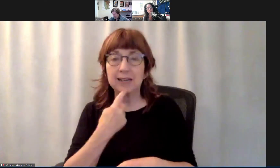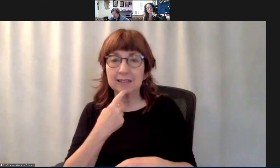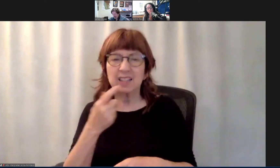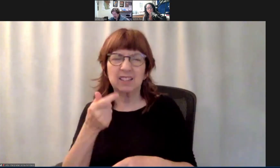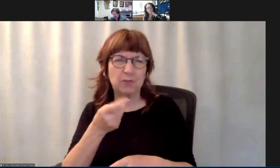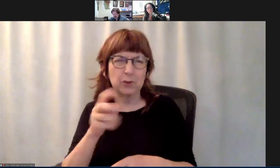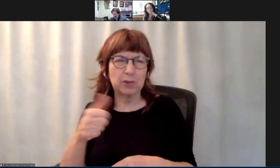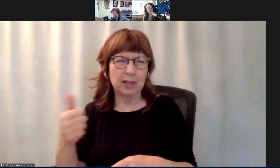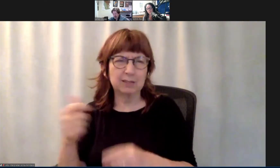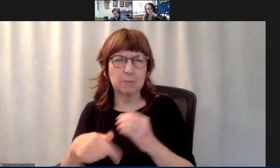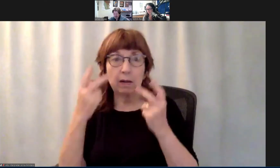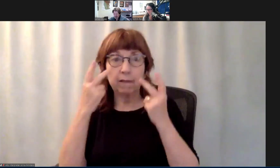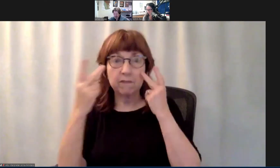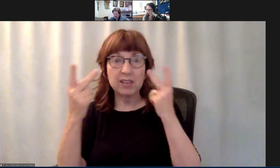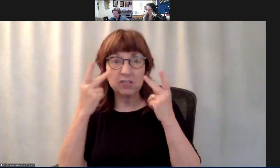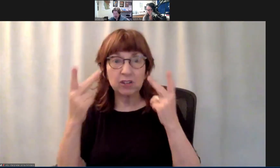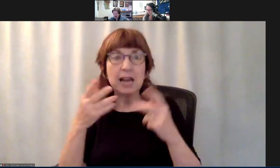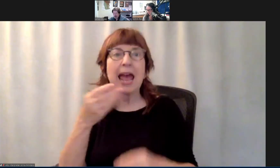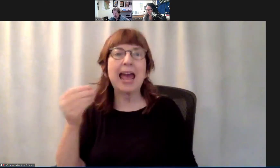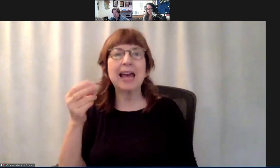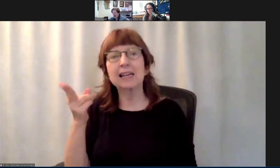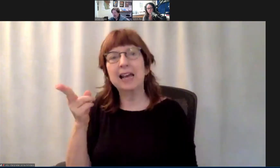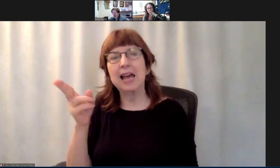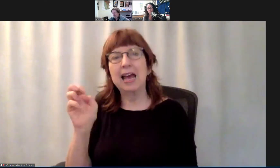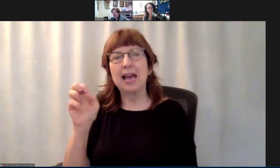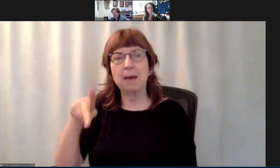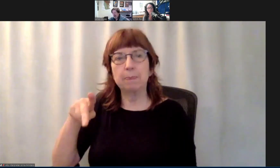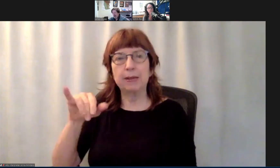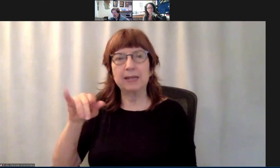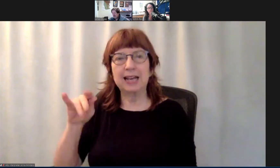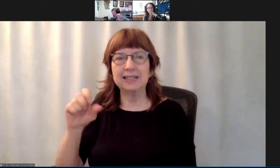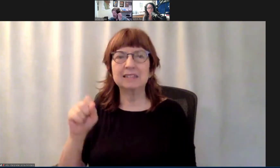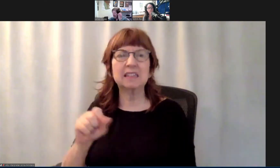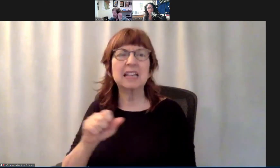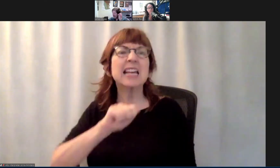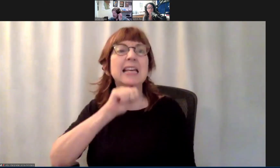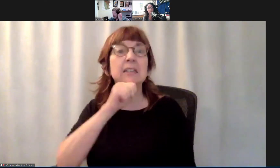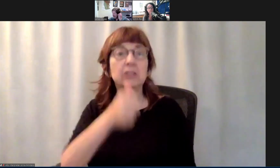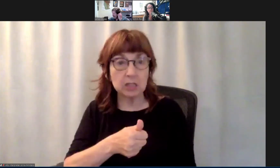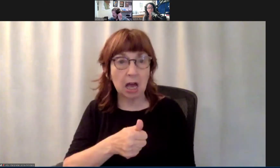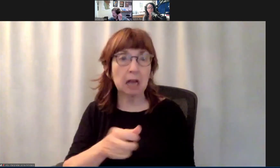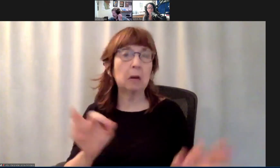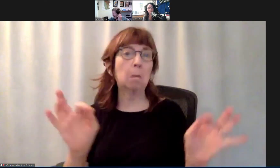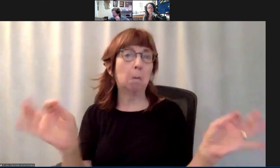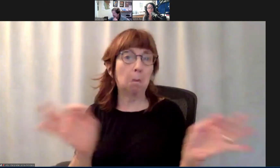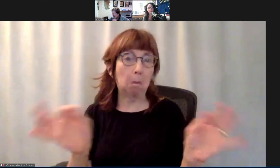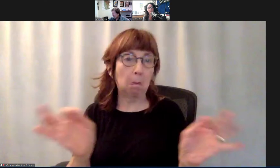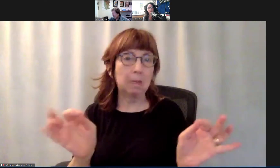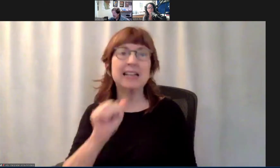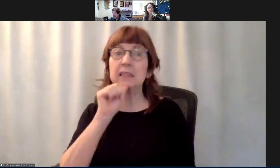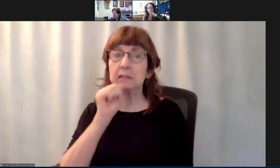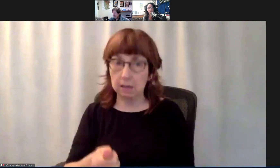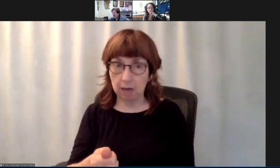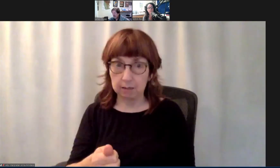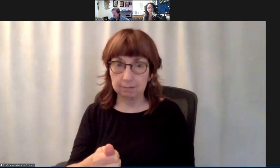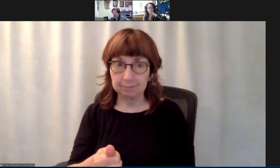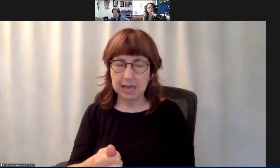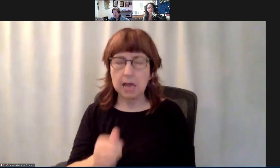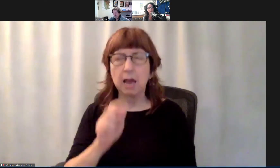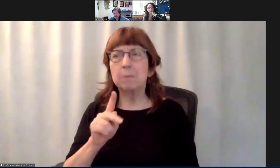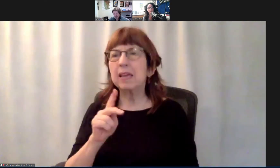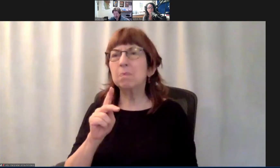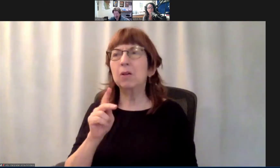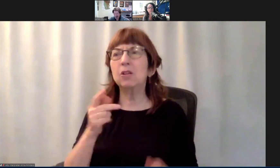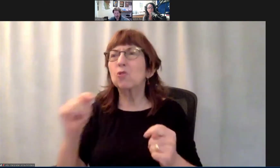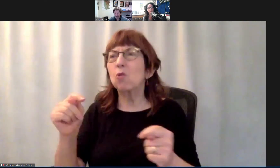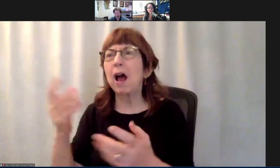few things about the vision, and hepatitis. So it's not a benign medicine, and I think people are reaching for it because